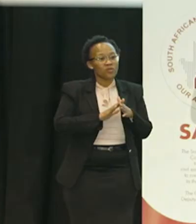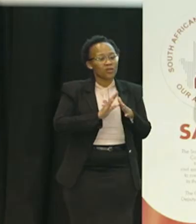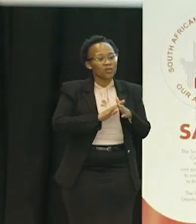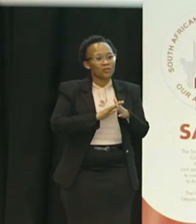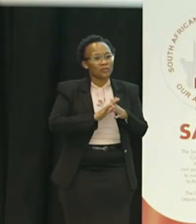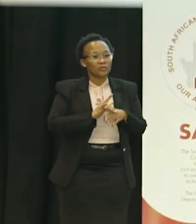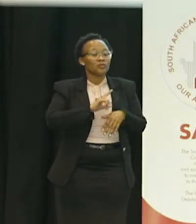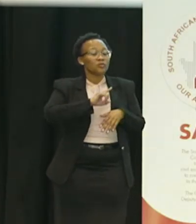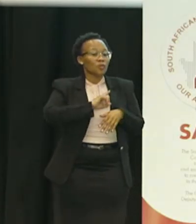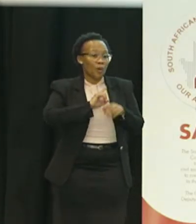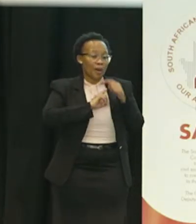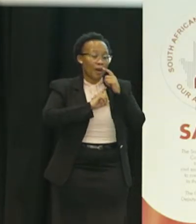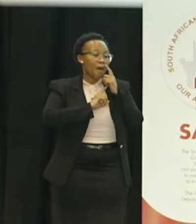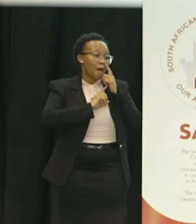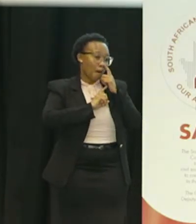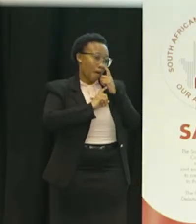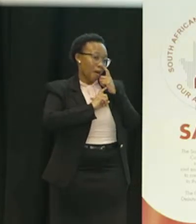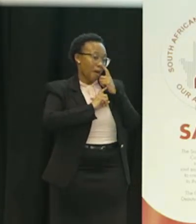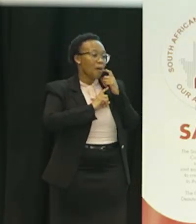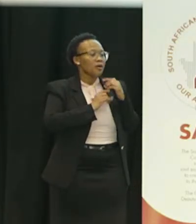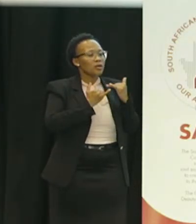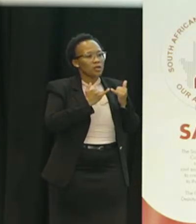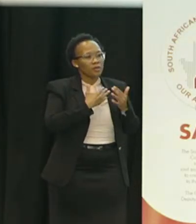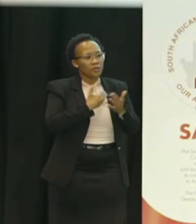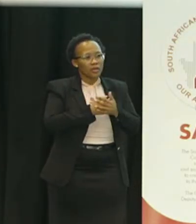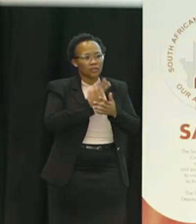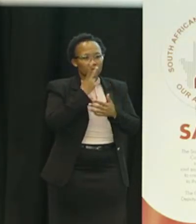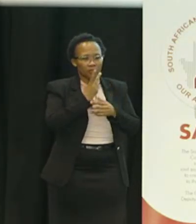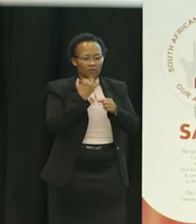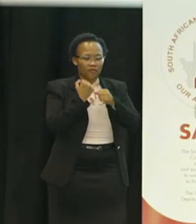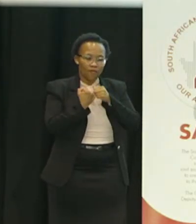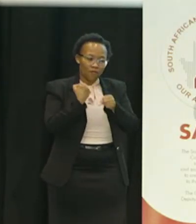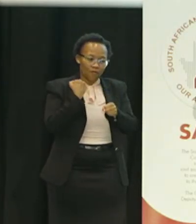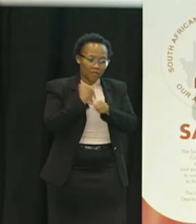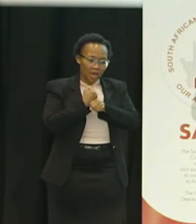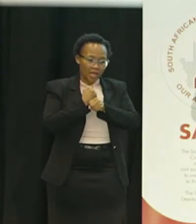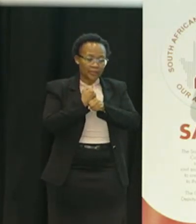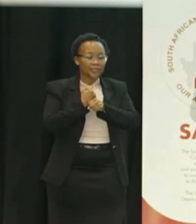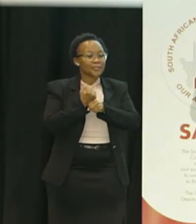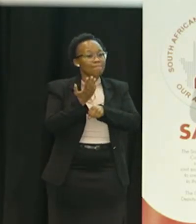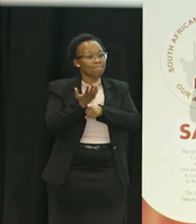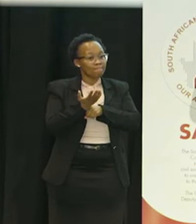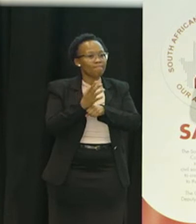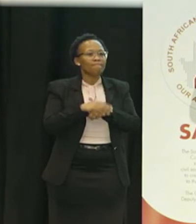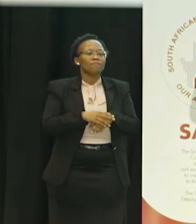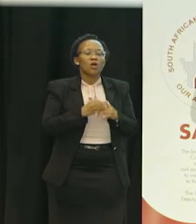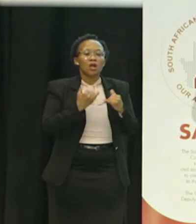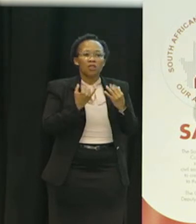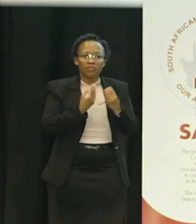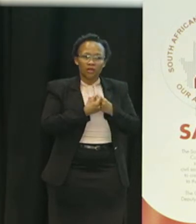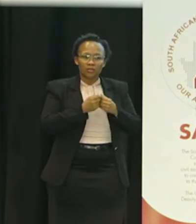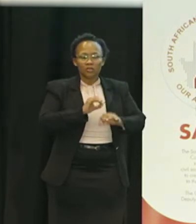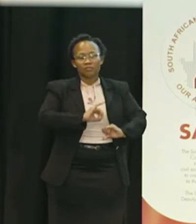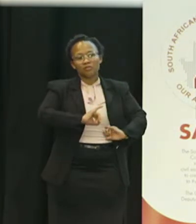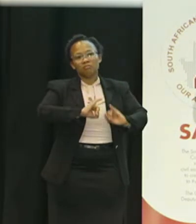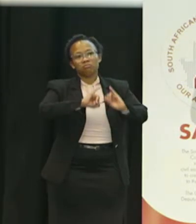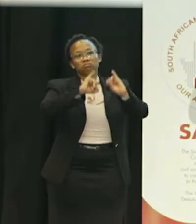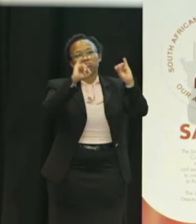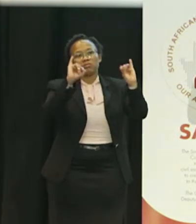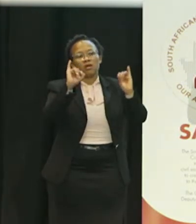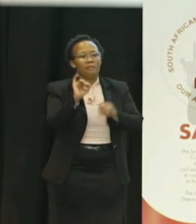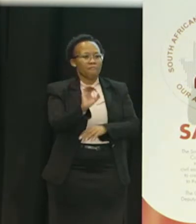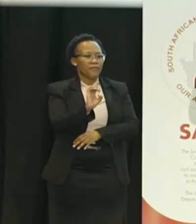And you can see over the years that this has gotten worse. From 2021, when we